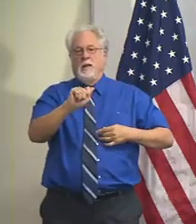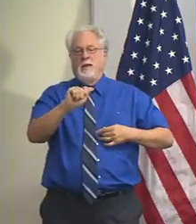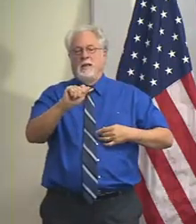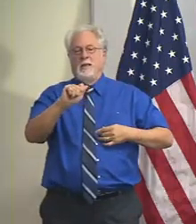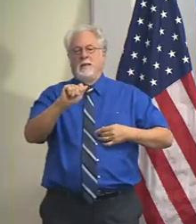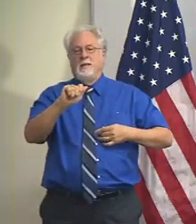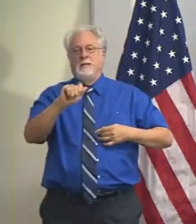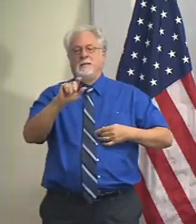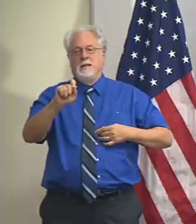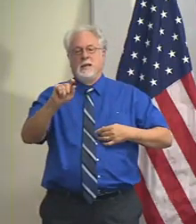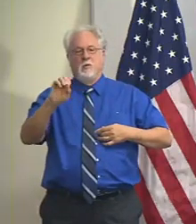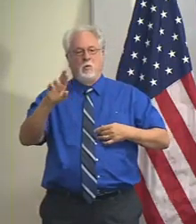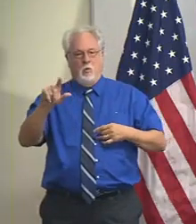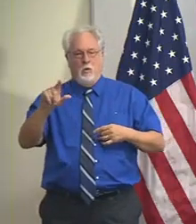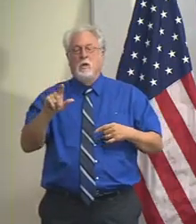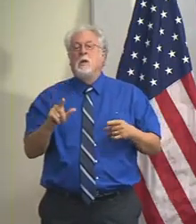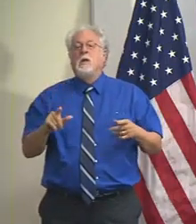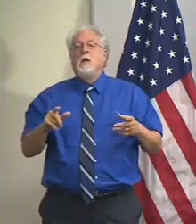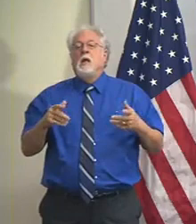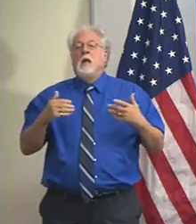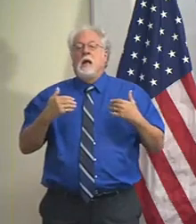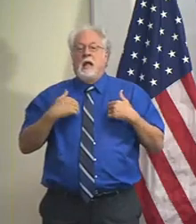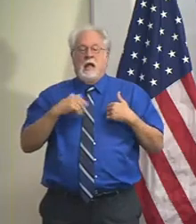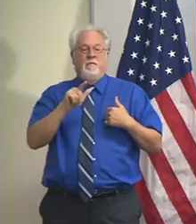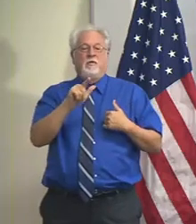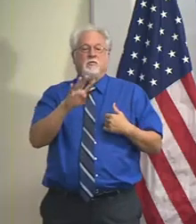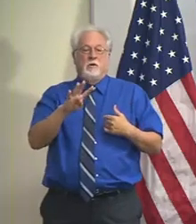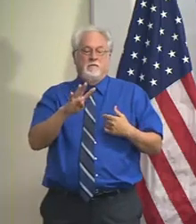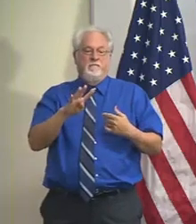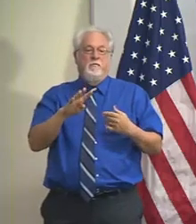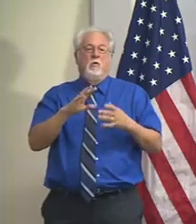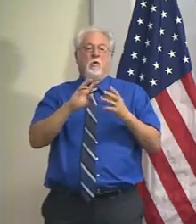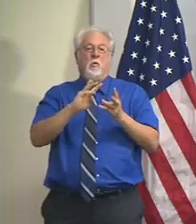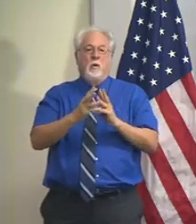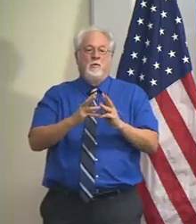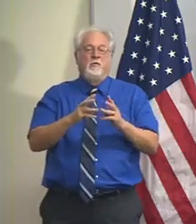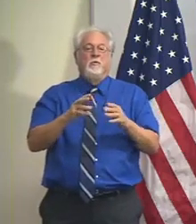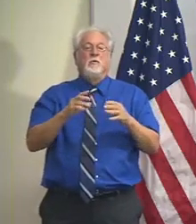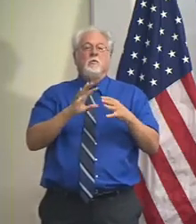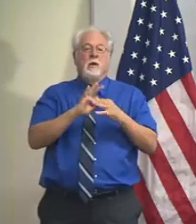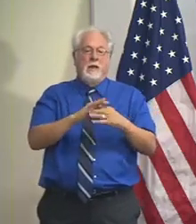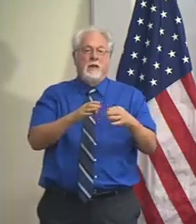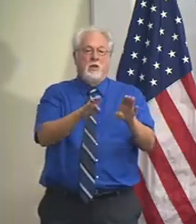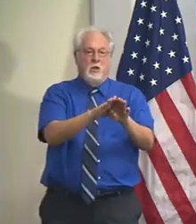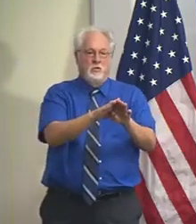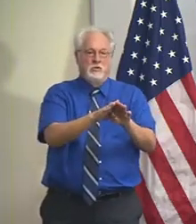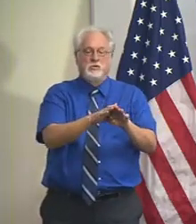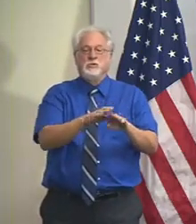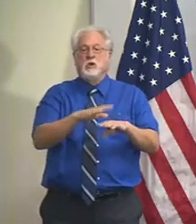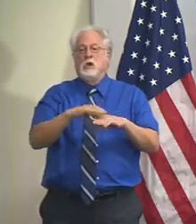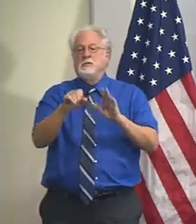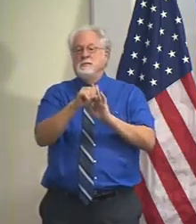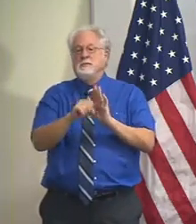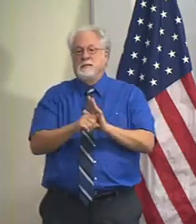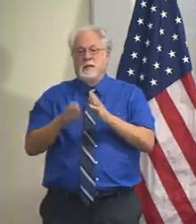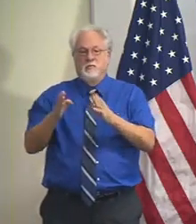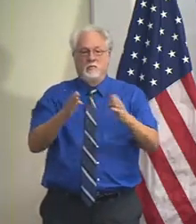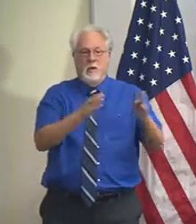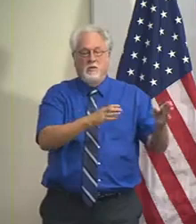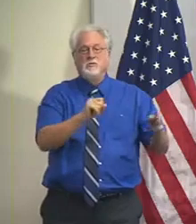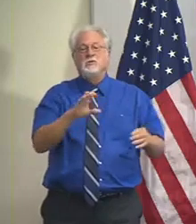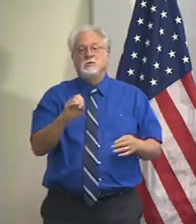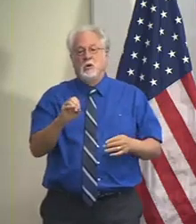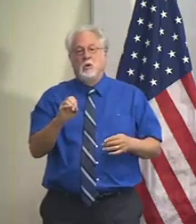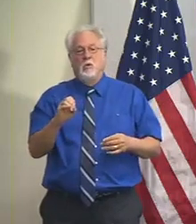511la.org. There remain 24 weather-related closures on state routes, and so we do encourage people